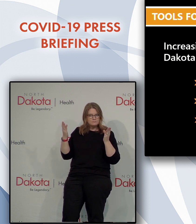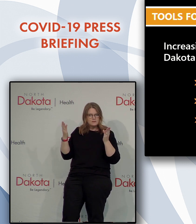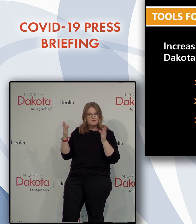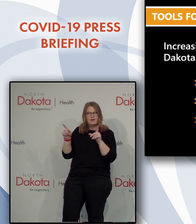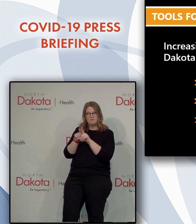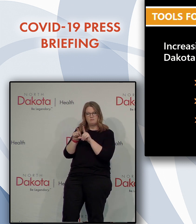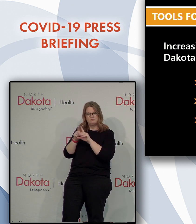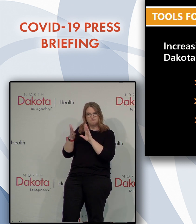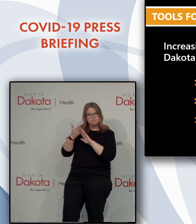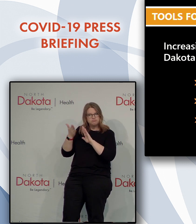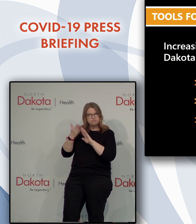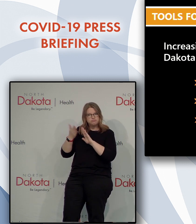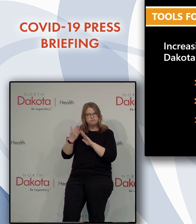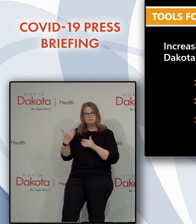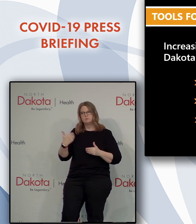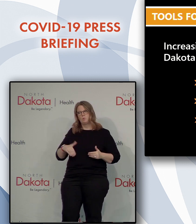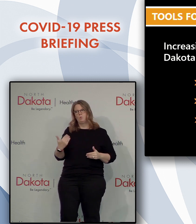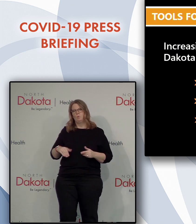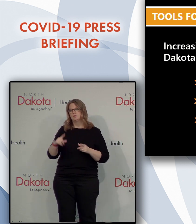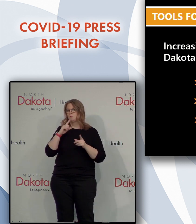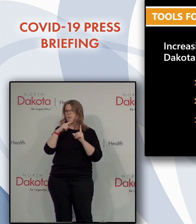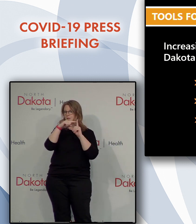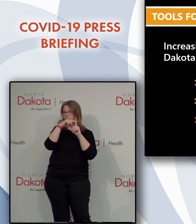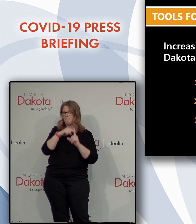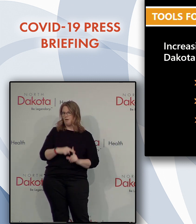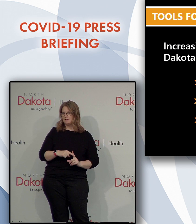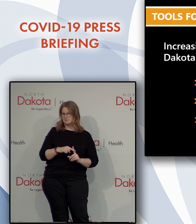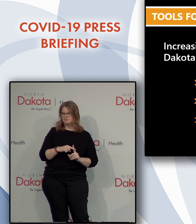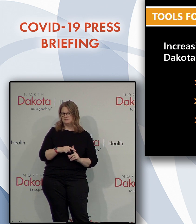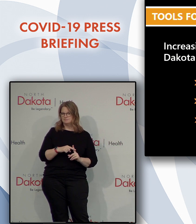we've got some very positive things happening.